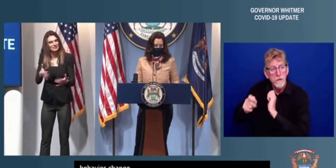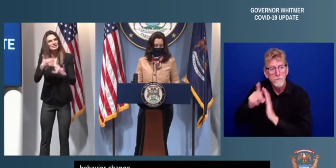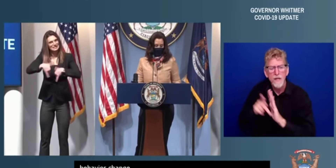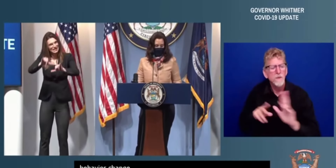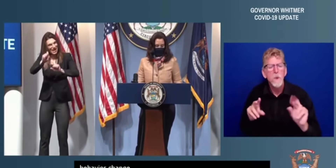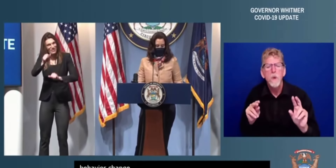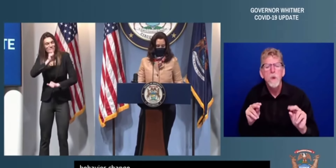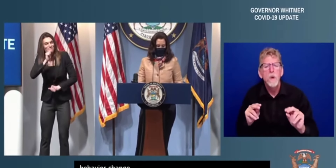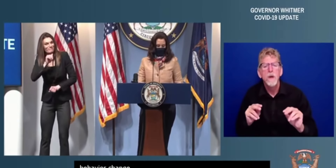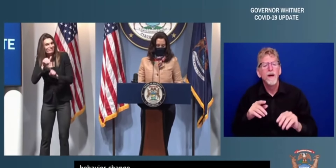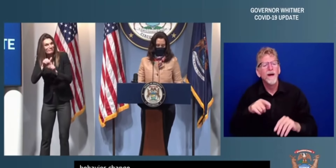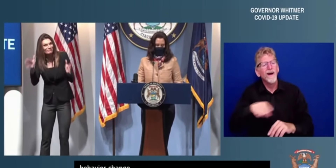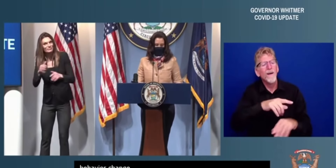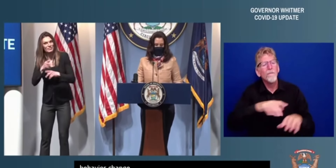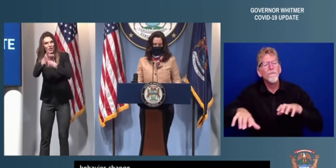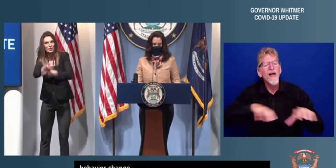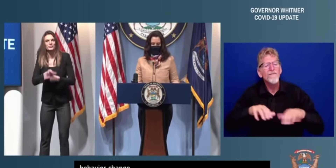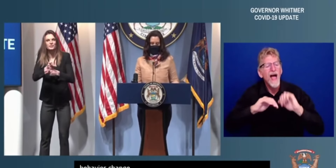that.